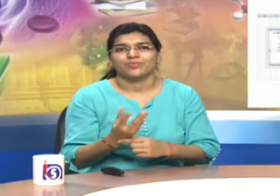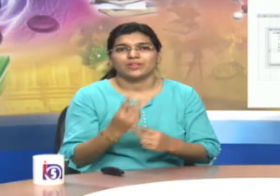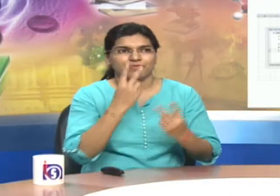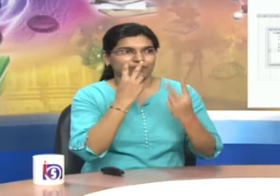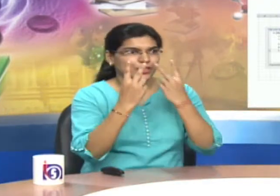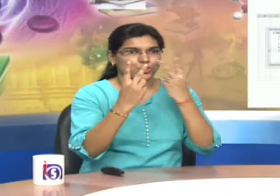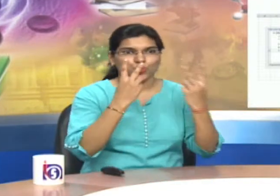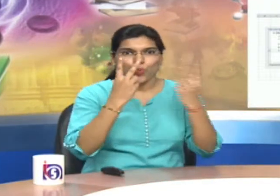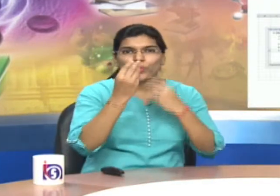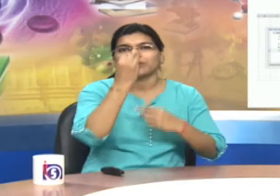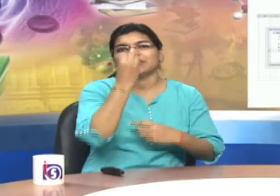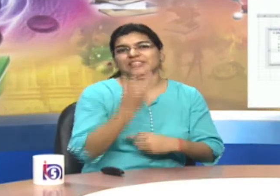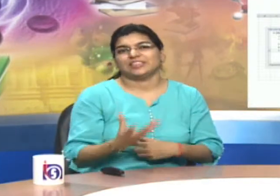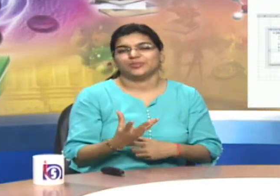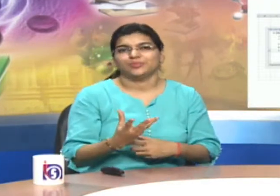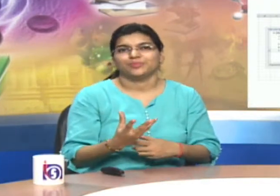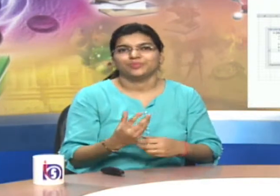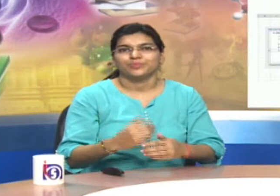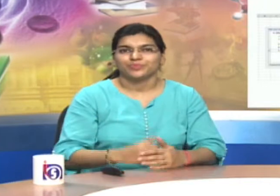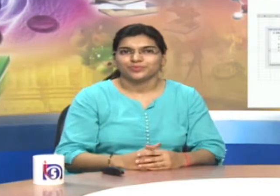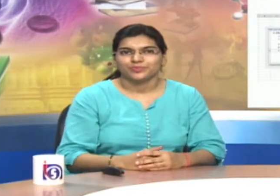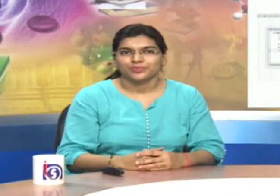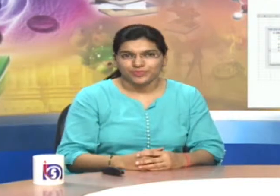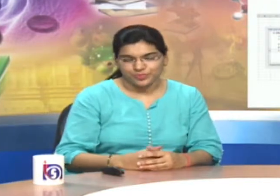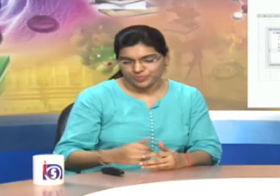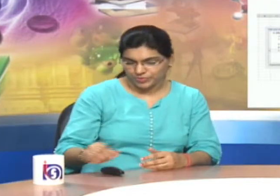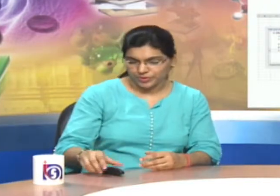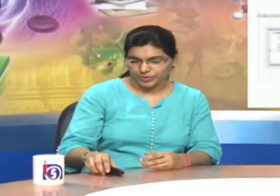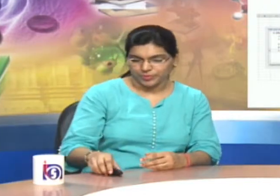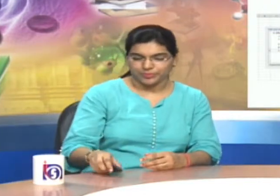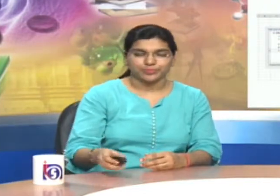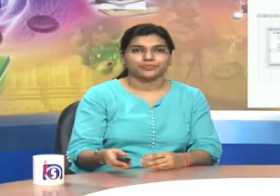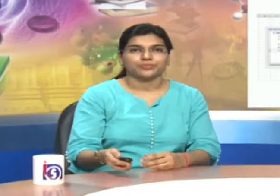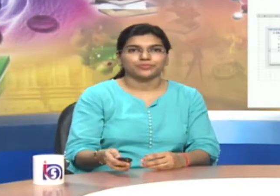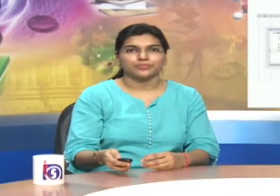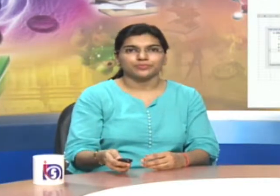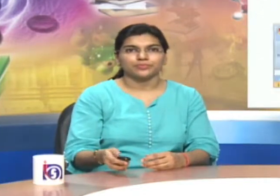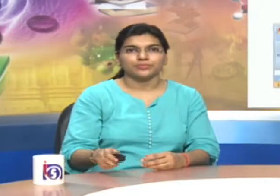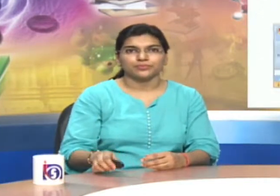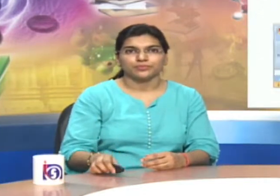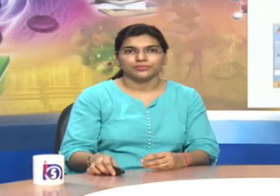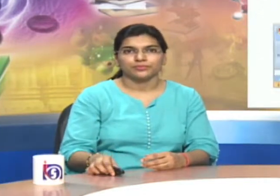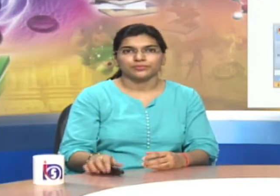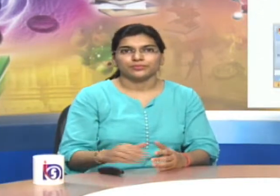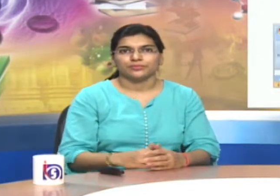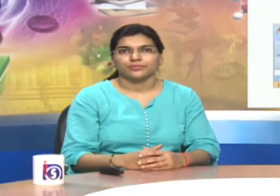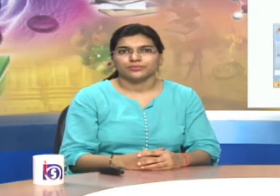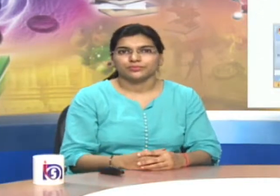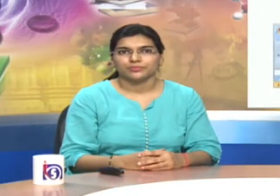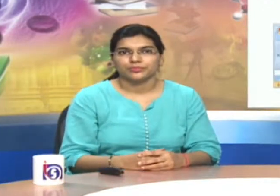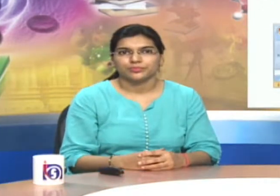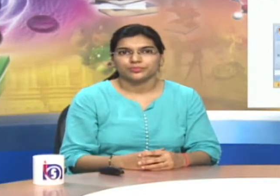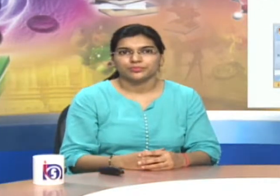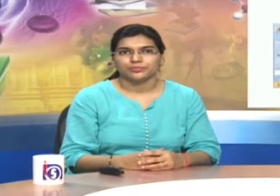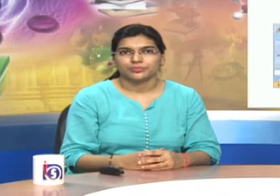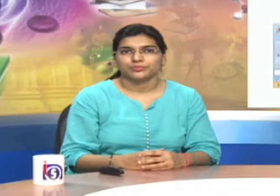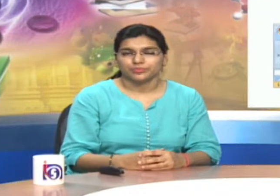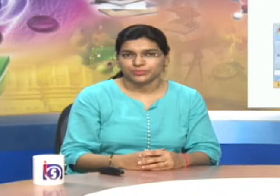confusion. So to make your presentation and the concept or topic clear, it is good to use colorful presentation through chart.